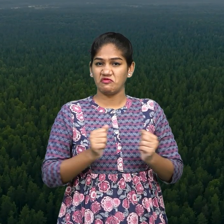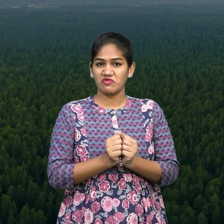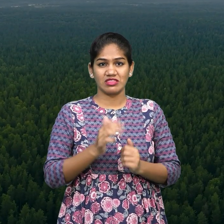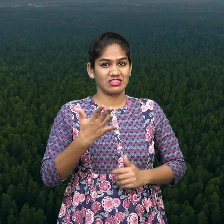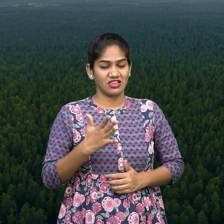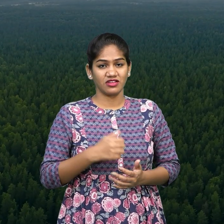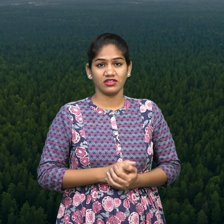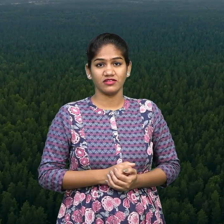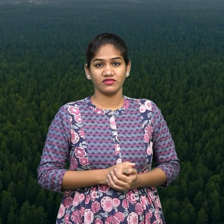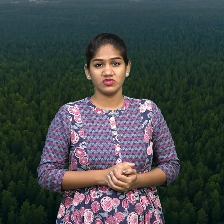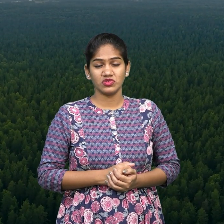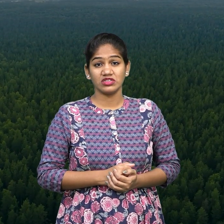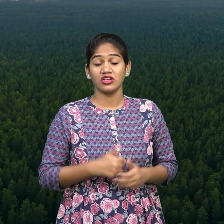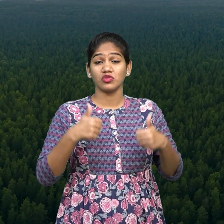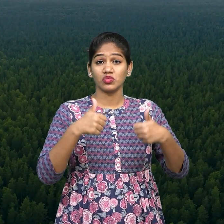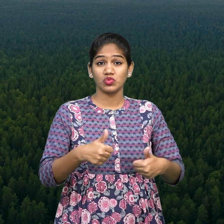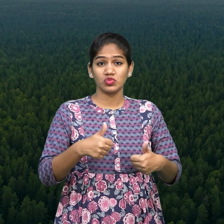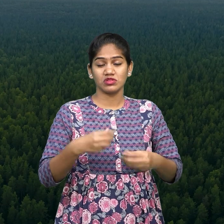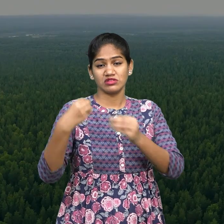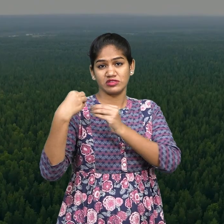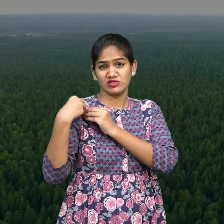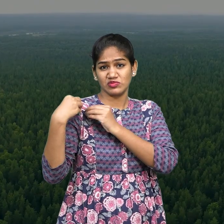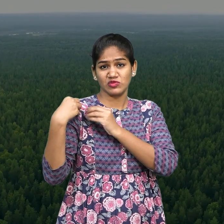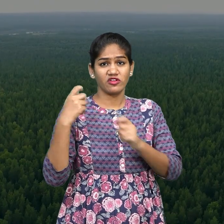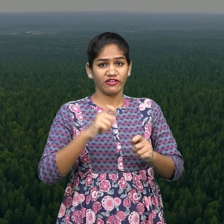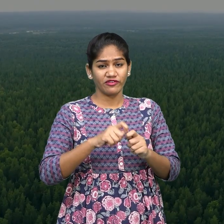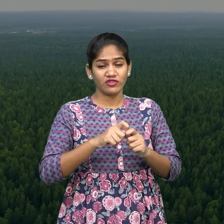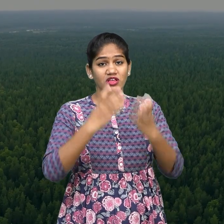without the active role of the tribal.